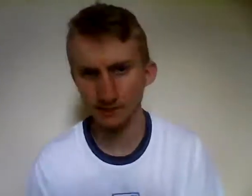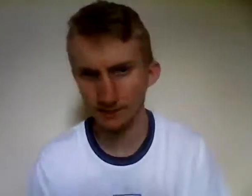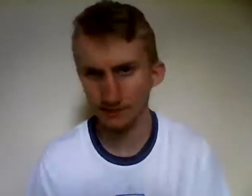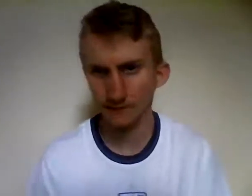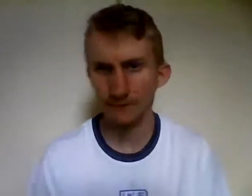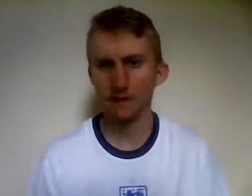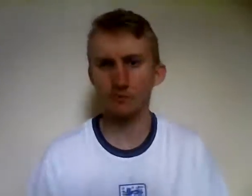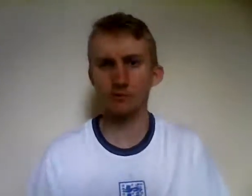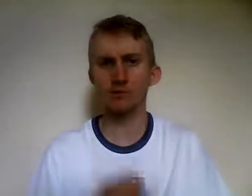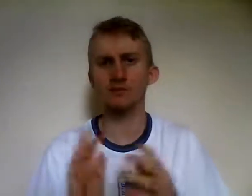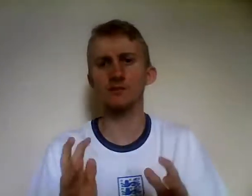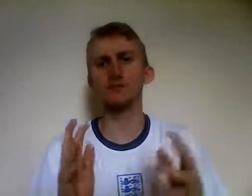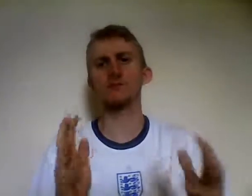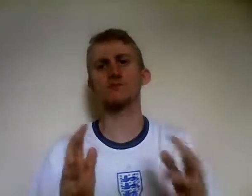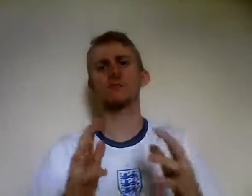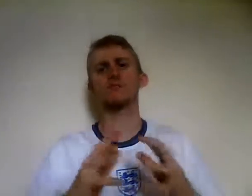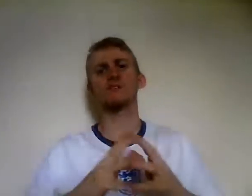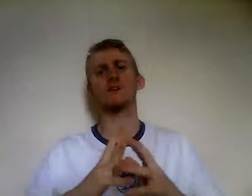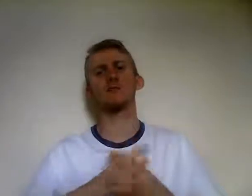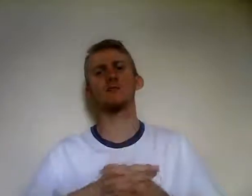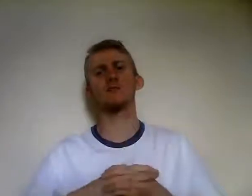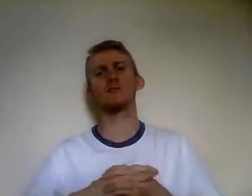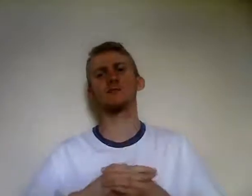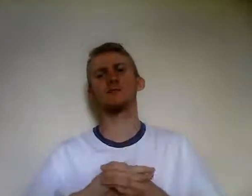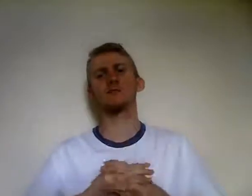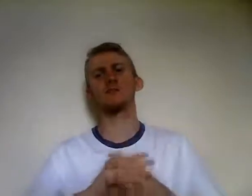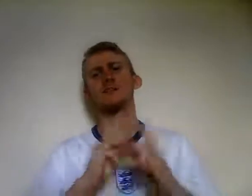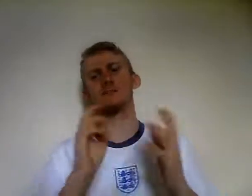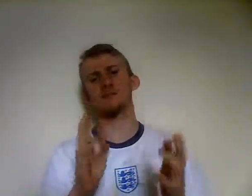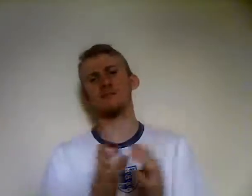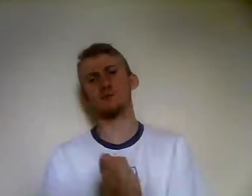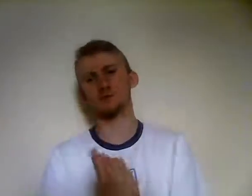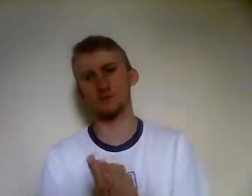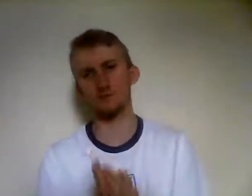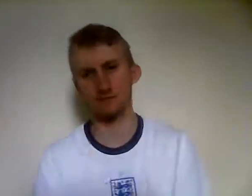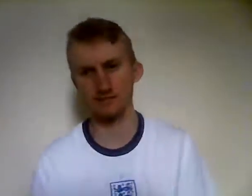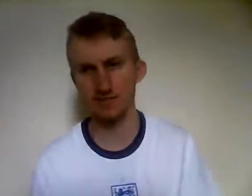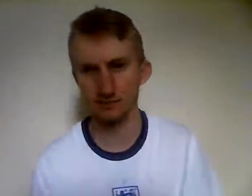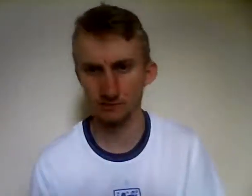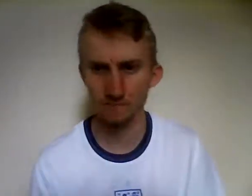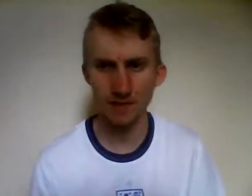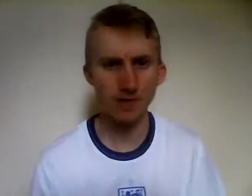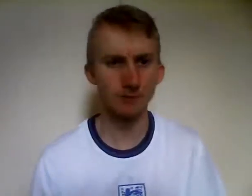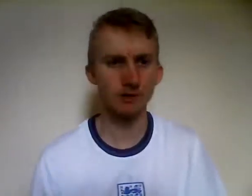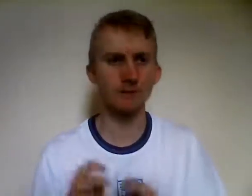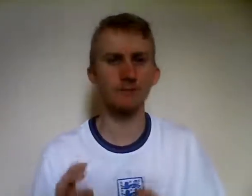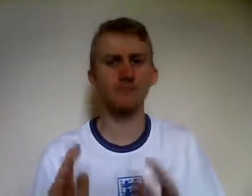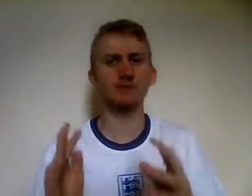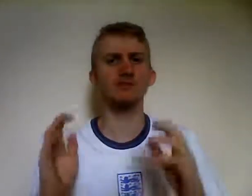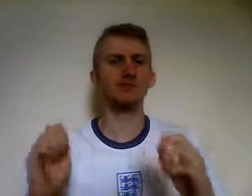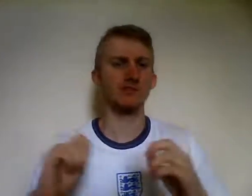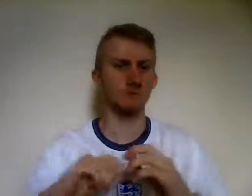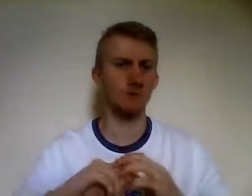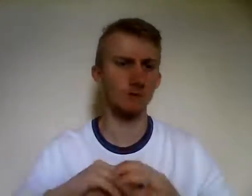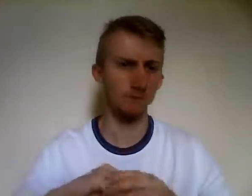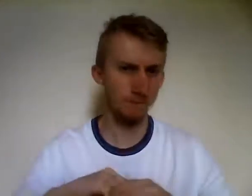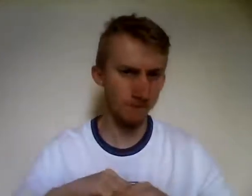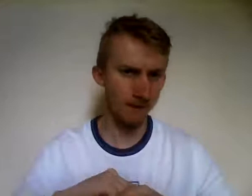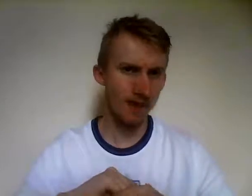1945-46 before returning to the Brighton, Hove and District League in 1946-47, becoming members of Division 1.